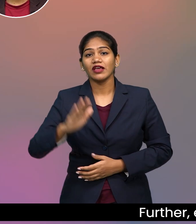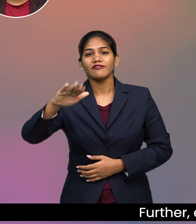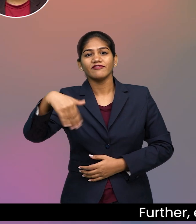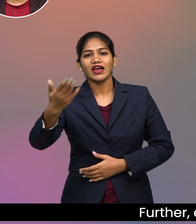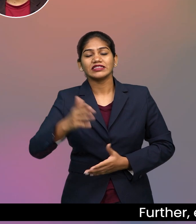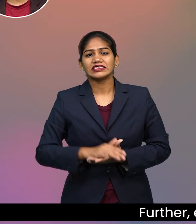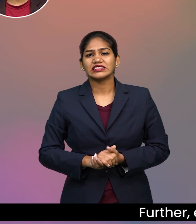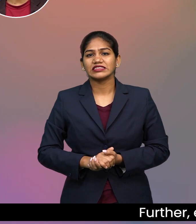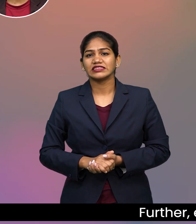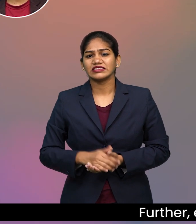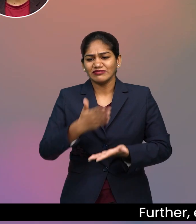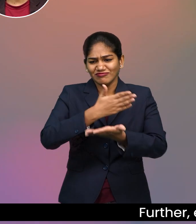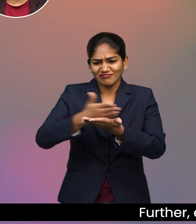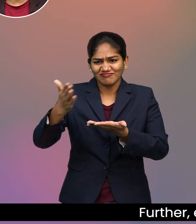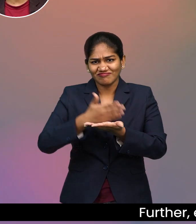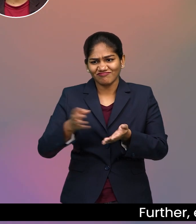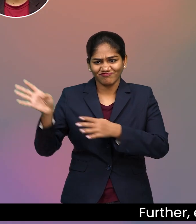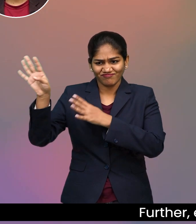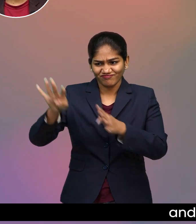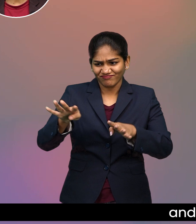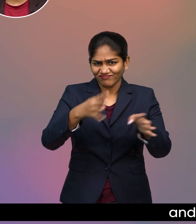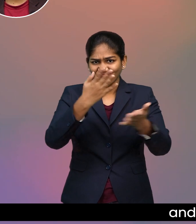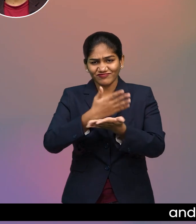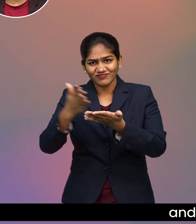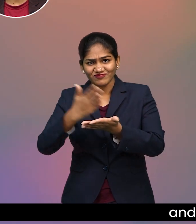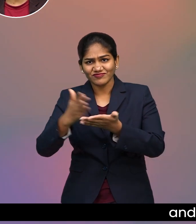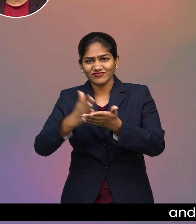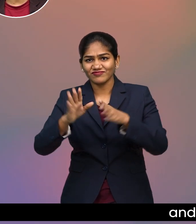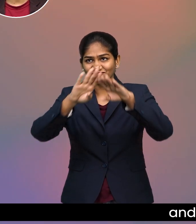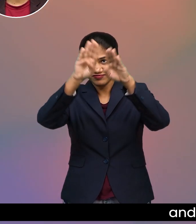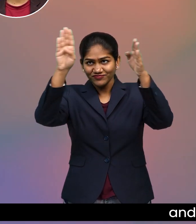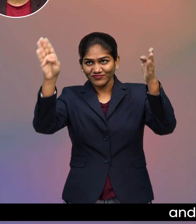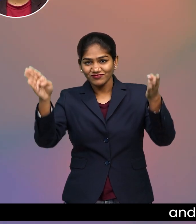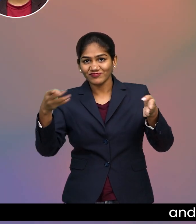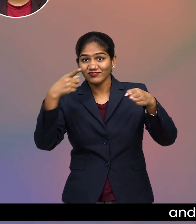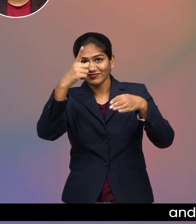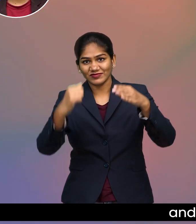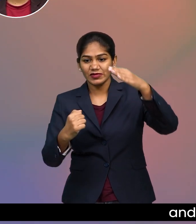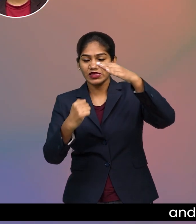Further, erosion breaks the roof and only walls are left.